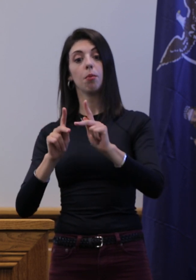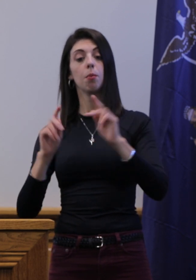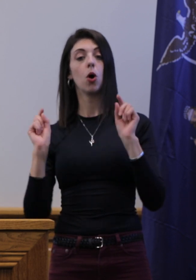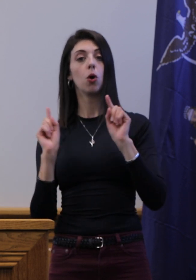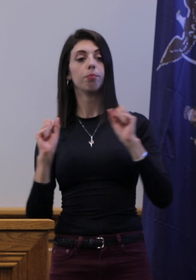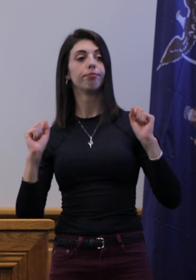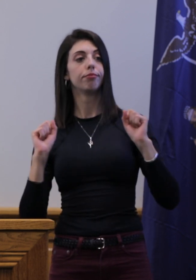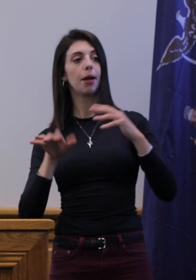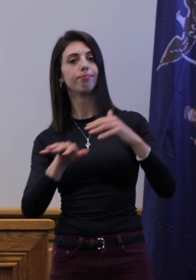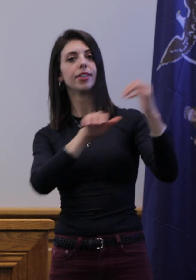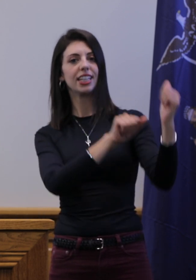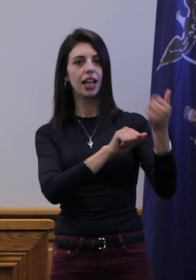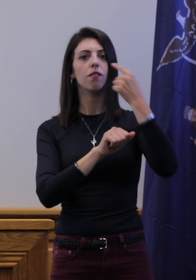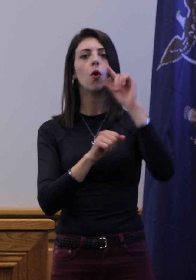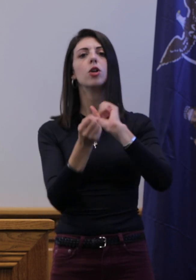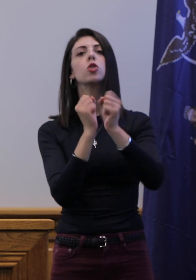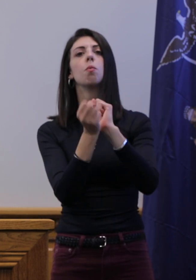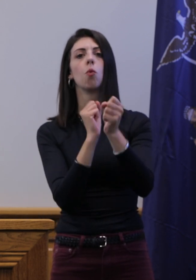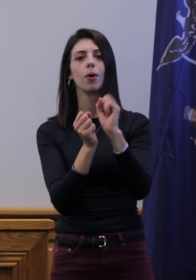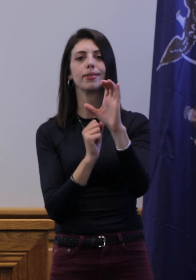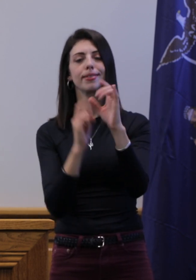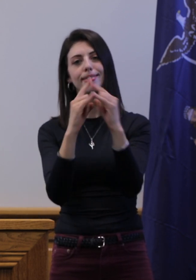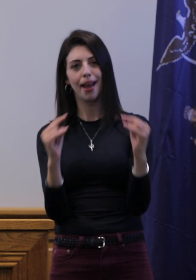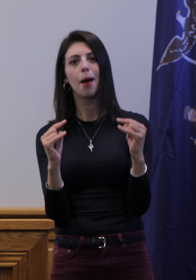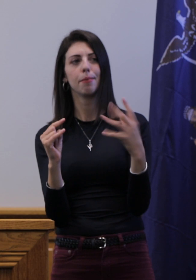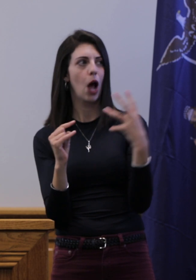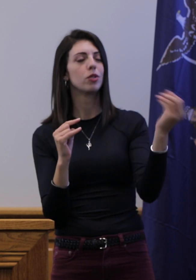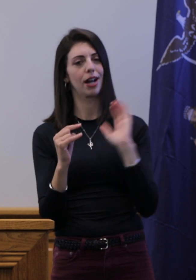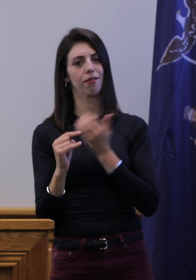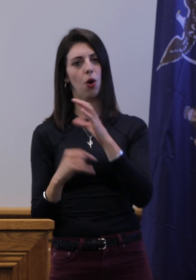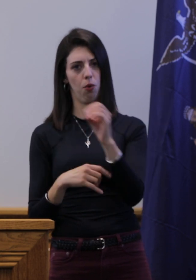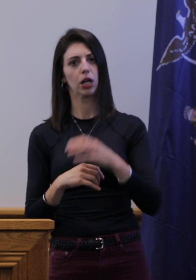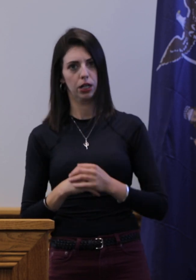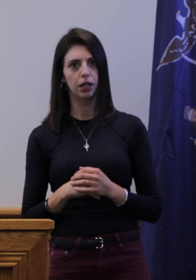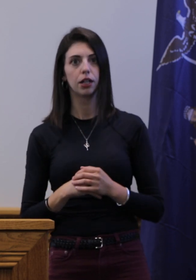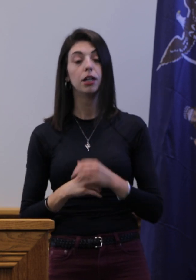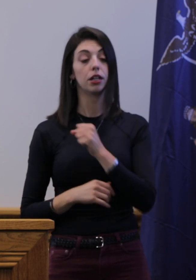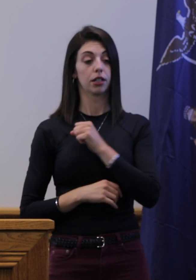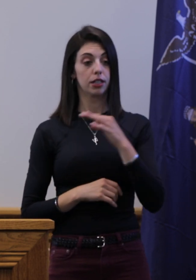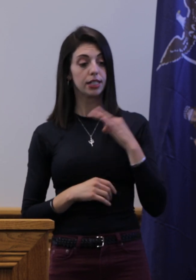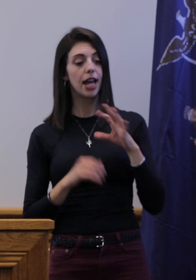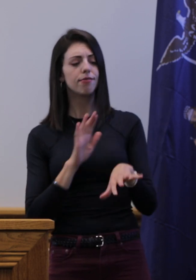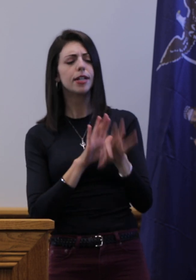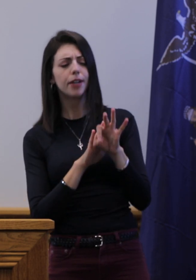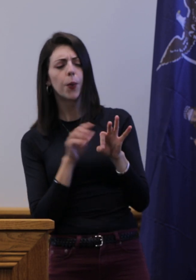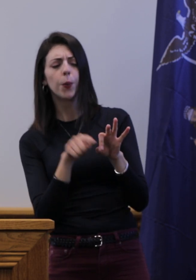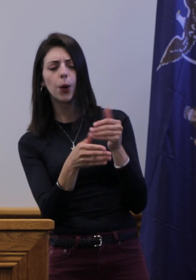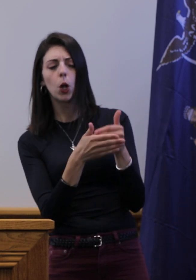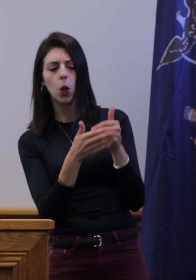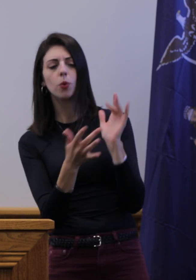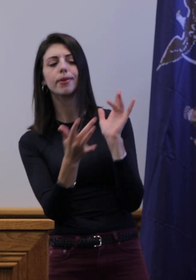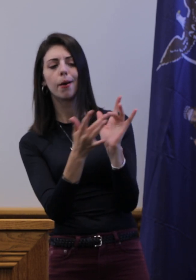sports camp outside the county. Our staff in the Preventive Services Division of the Health Department have identified close